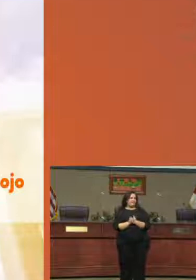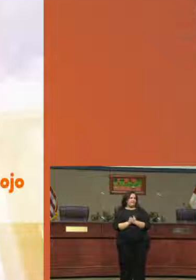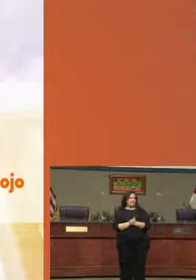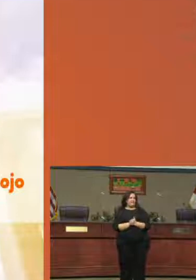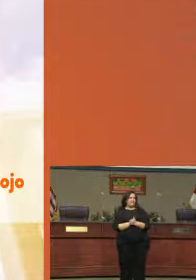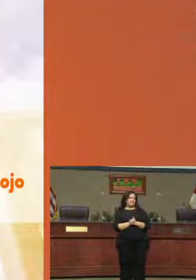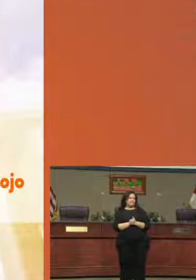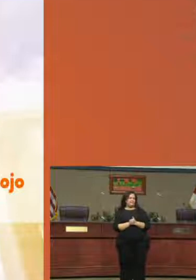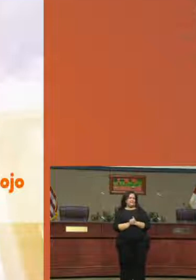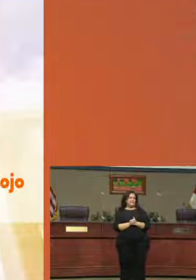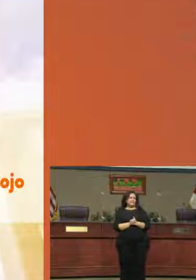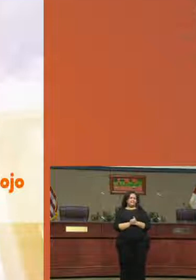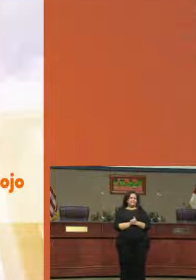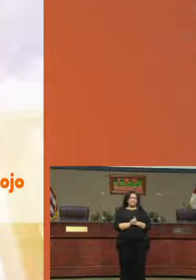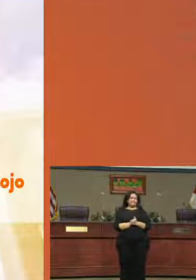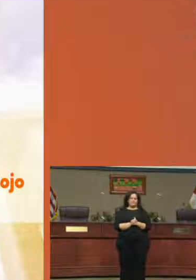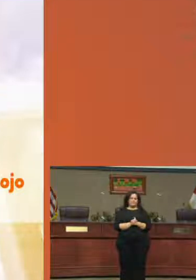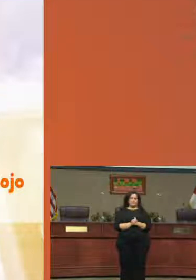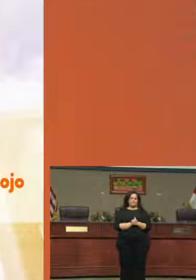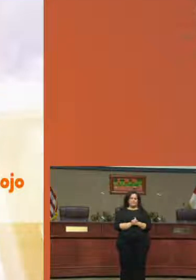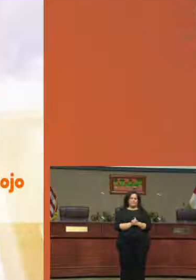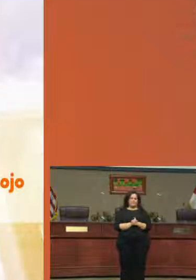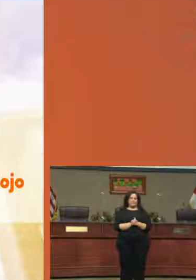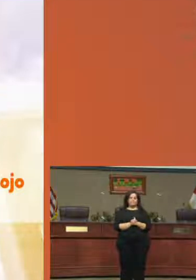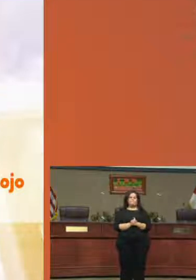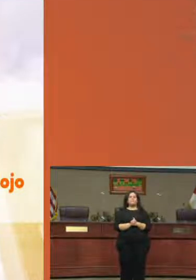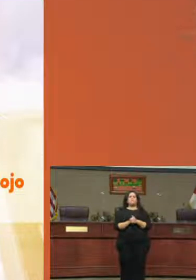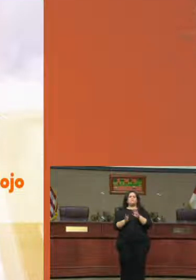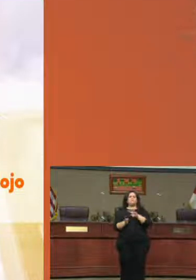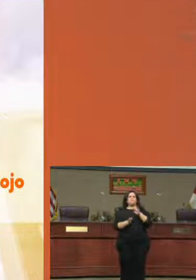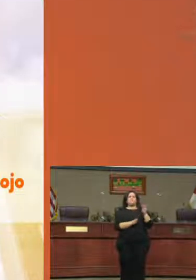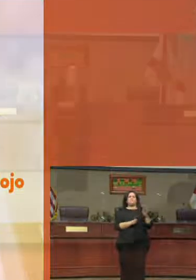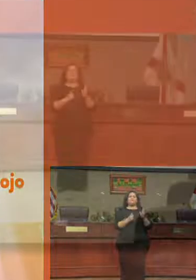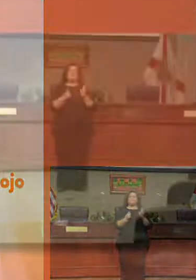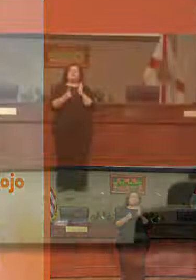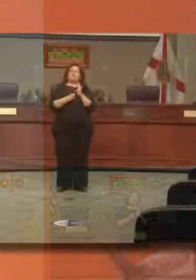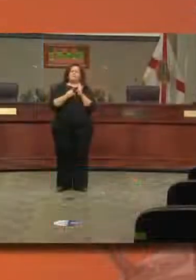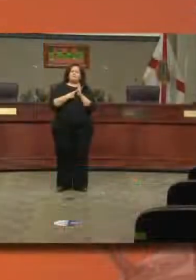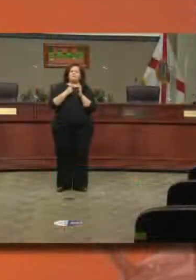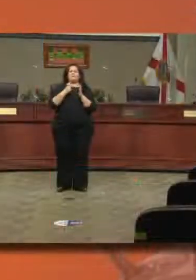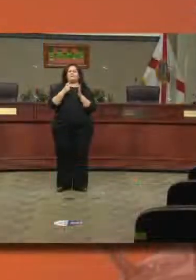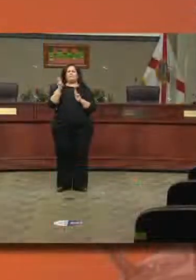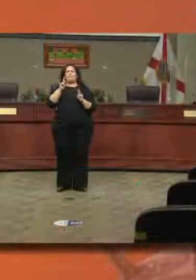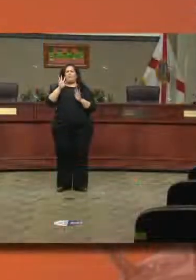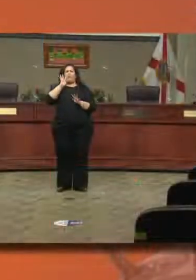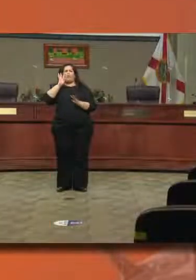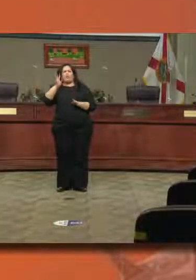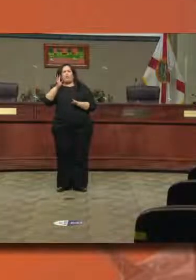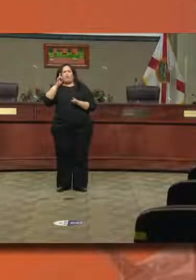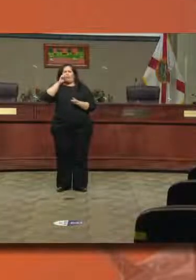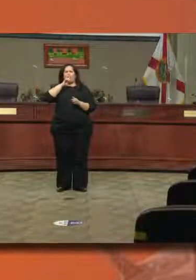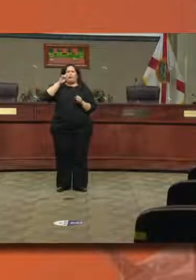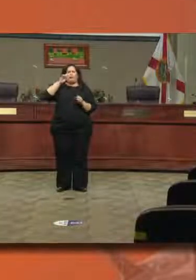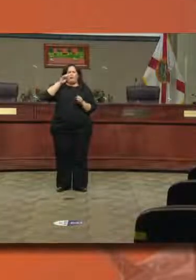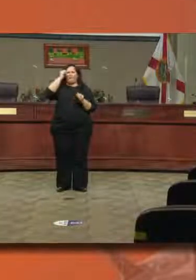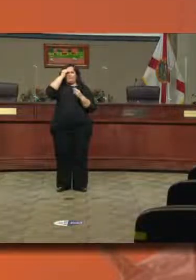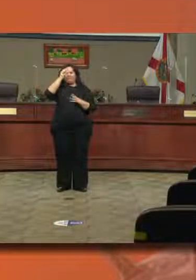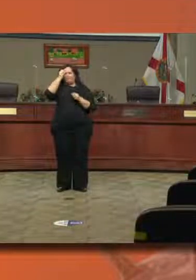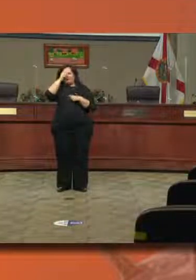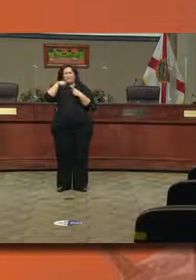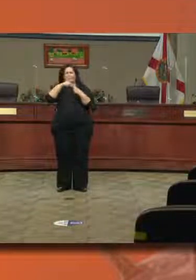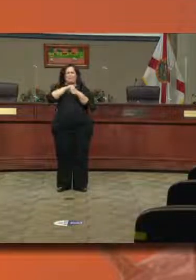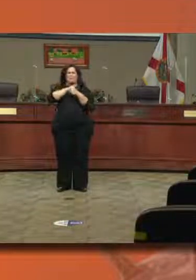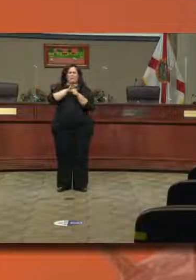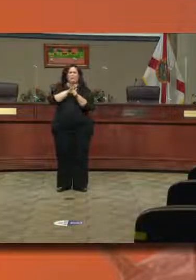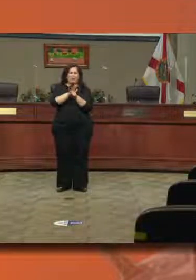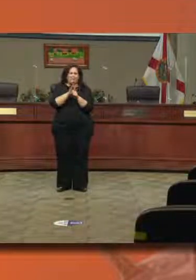Let me just share some information on myths and facts. There's still a lot of misinformation floating around about COVID-19, and we